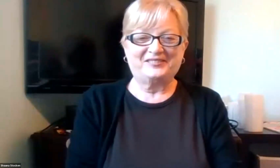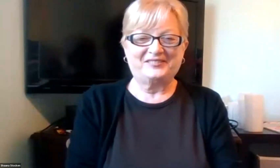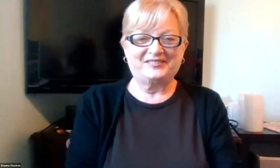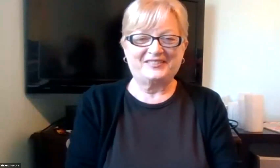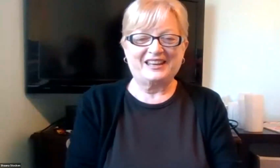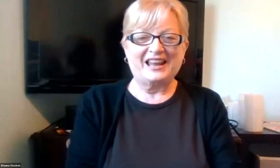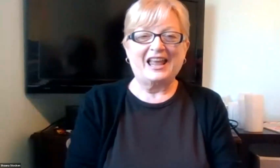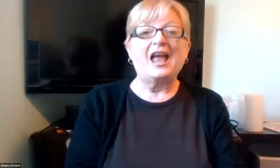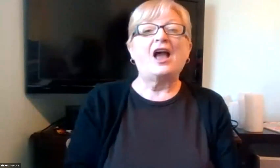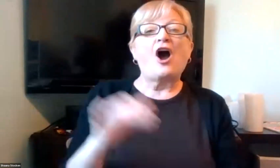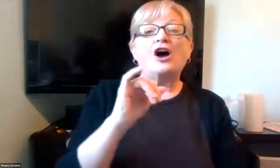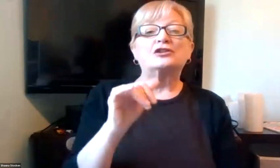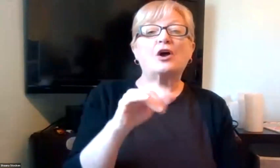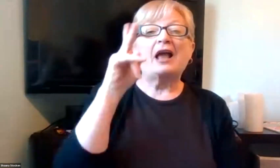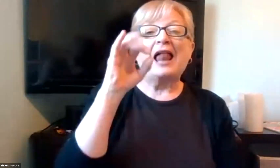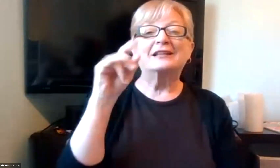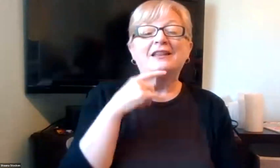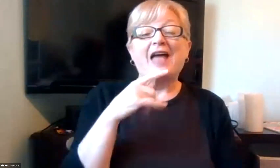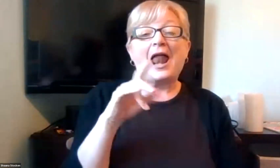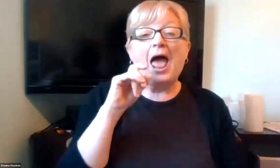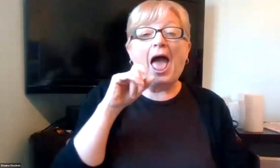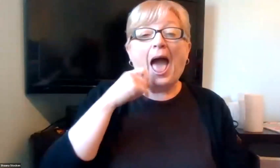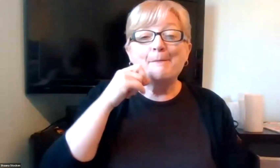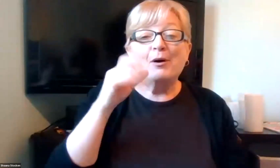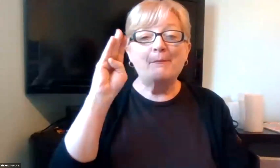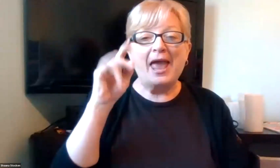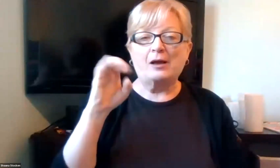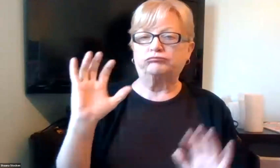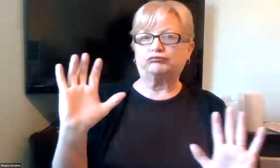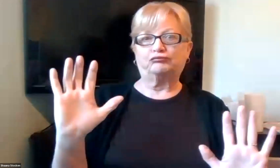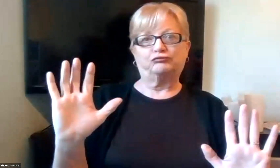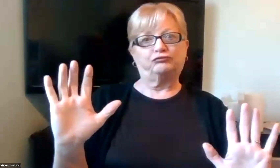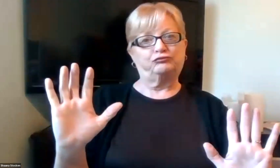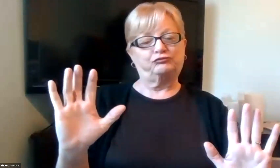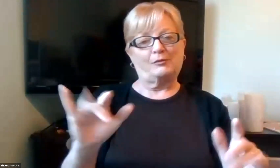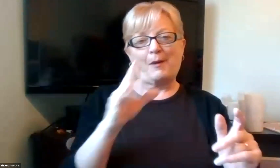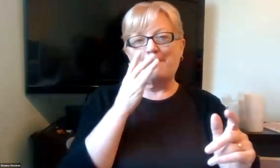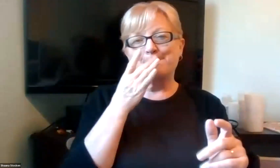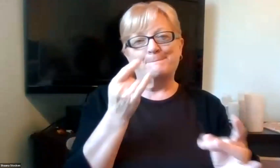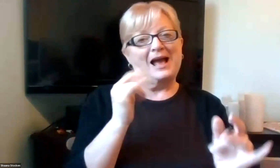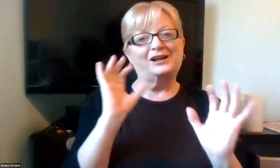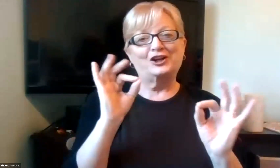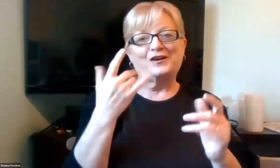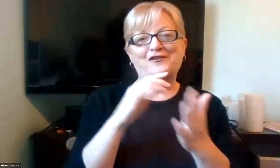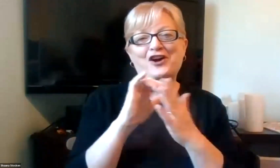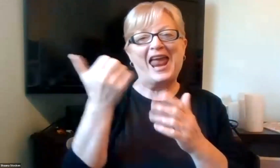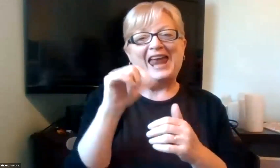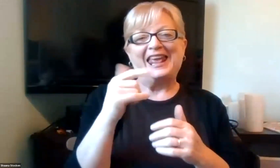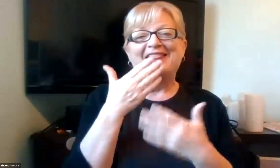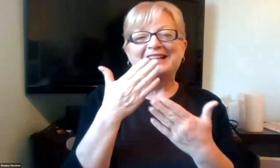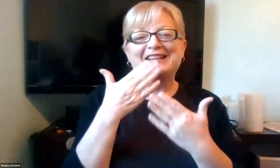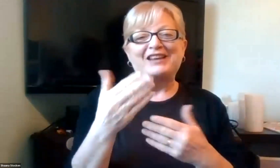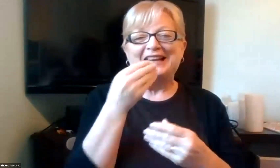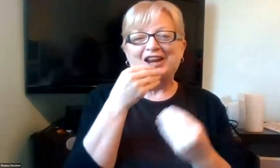And I will just say that apple bake recipe has been a hit at many a Thanksgiving dinners. So